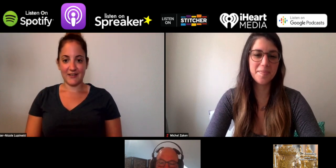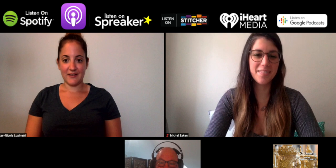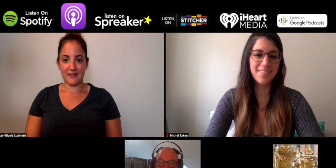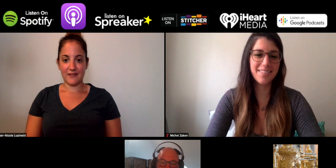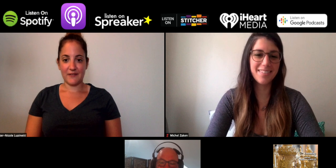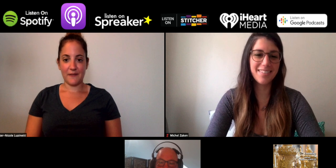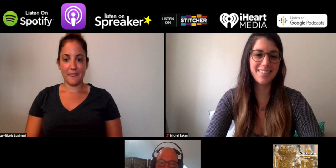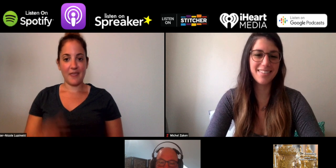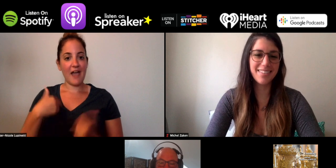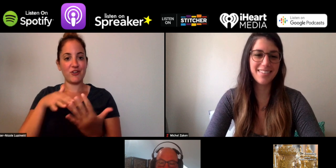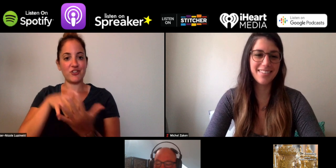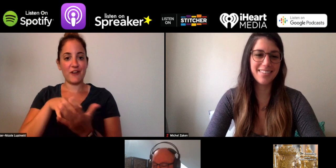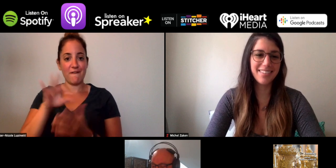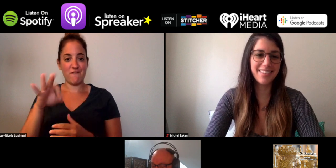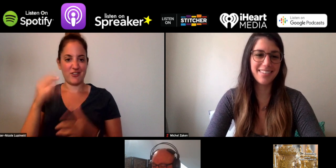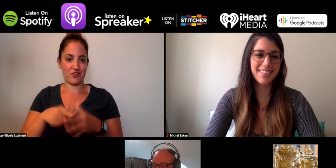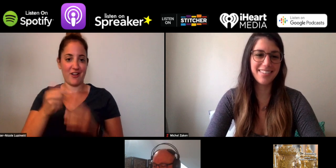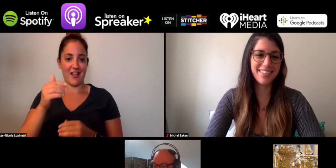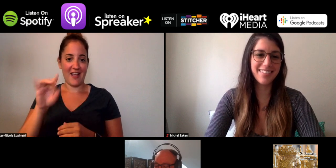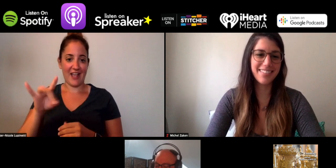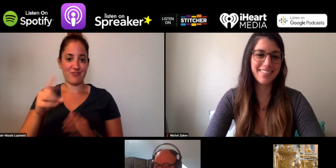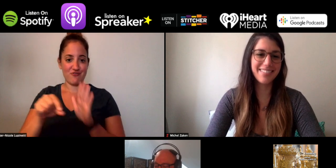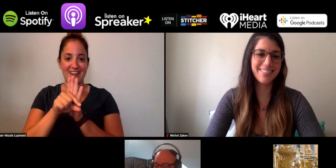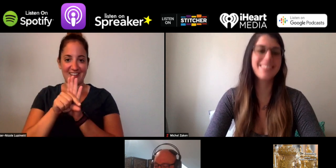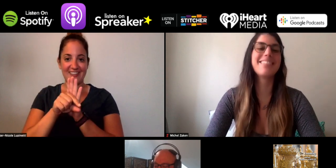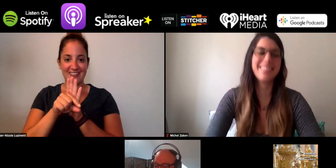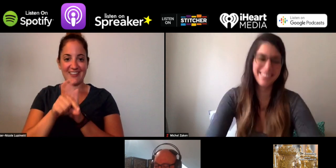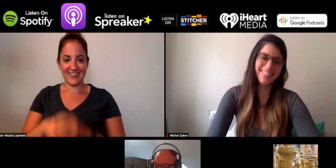I studied French starting in 8th grade.